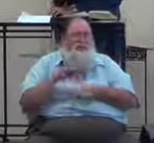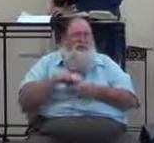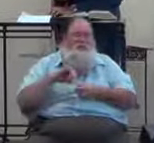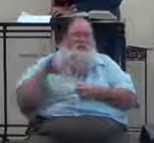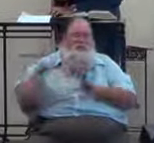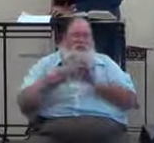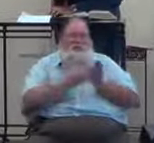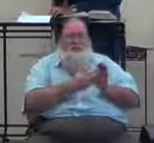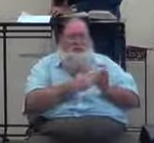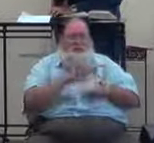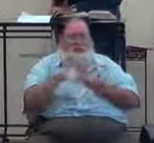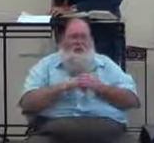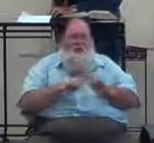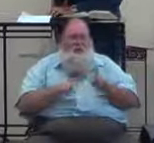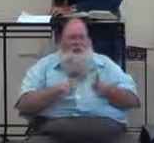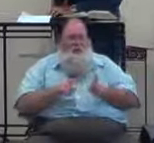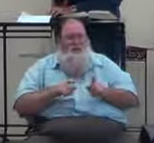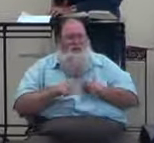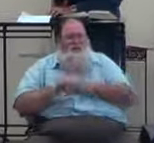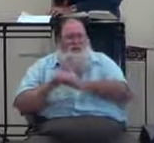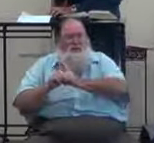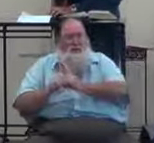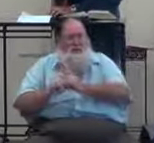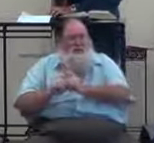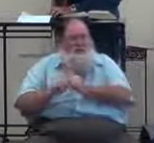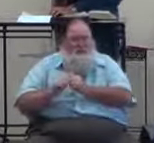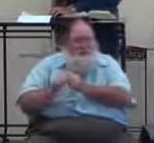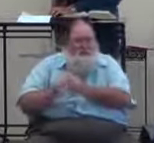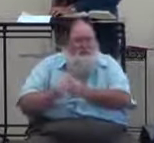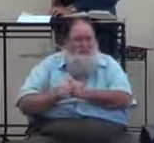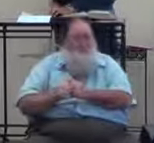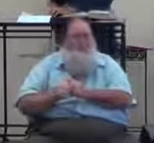apostles were scattered throughout Judea and Samaria.